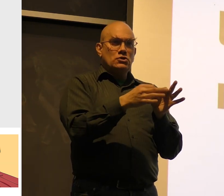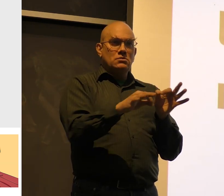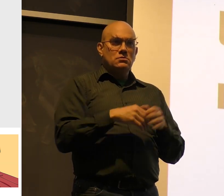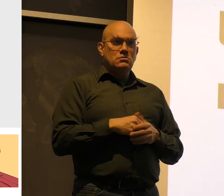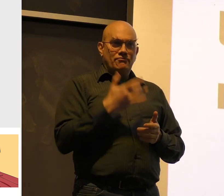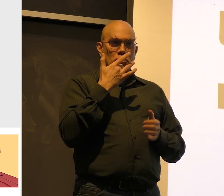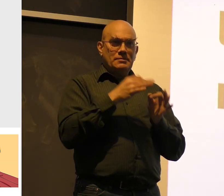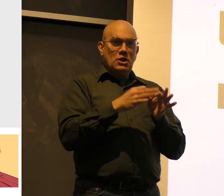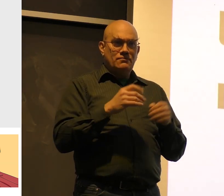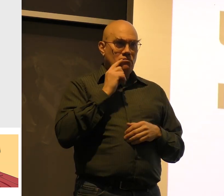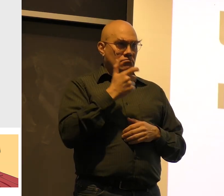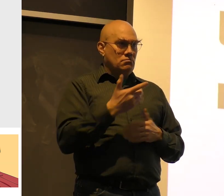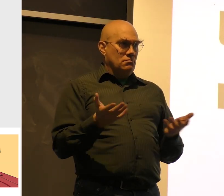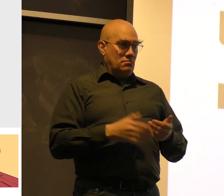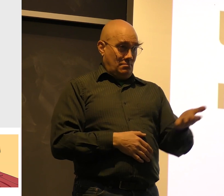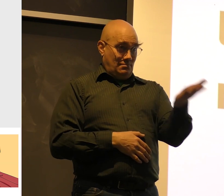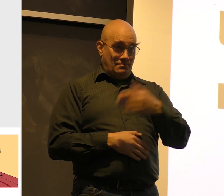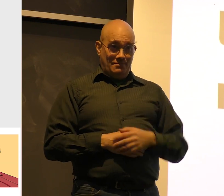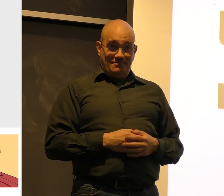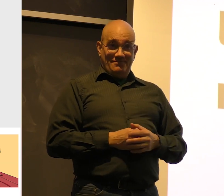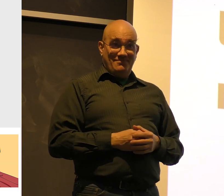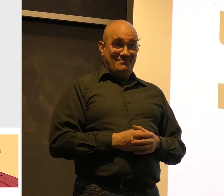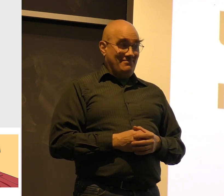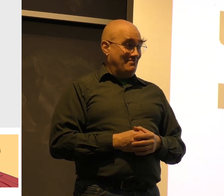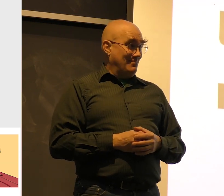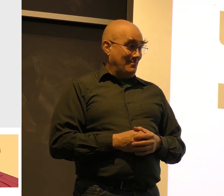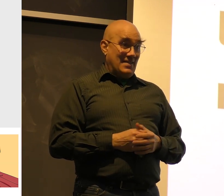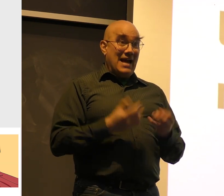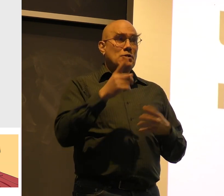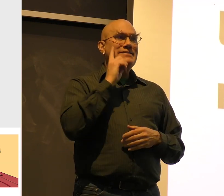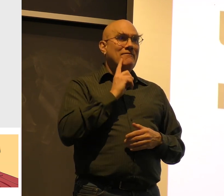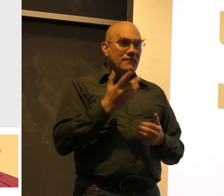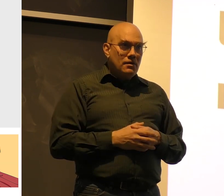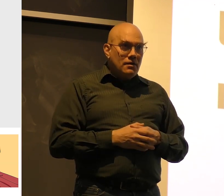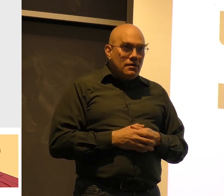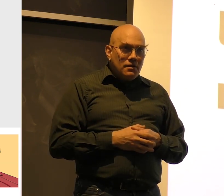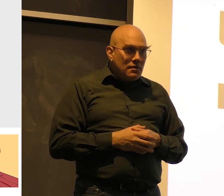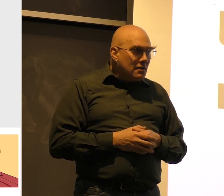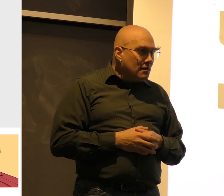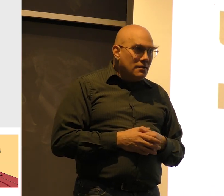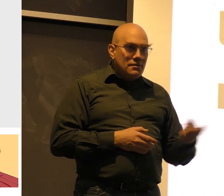use subtitles and prefer them to watch your shows? How many of you are deaf? Show